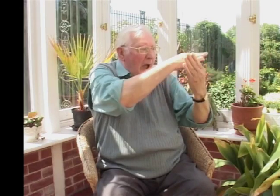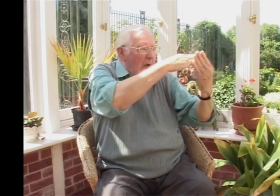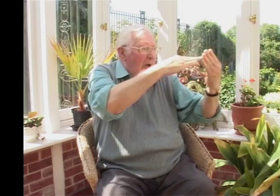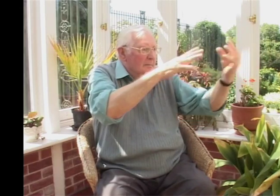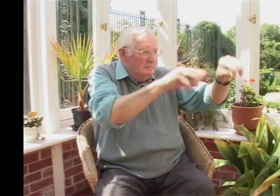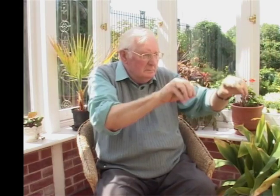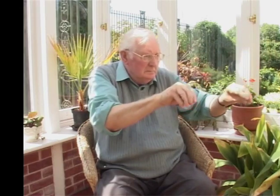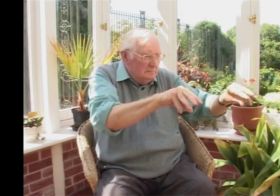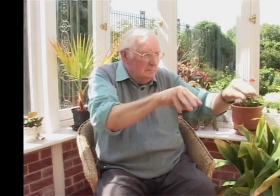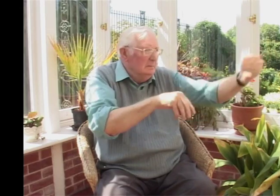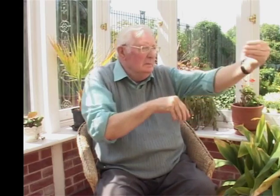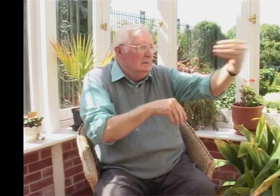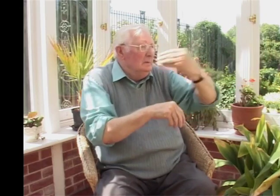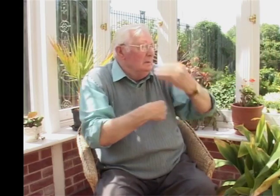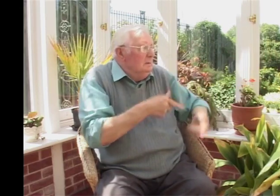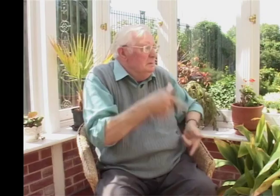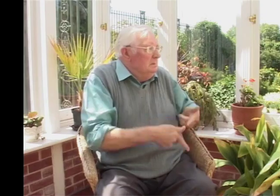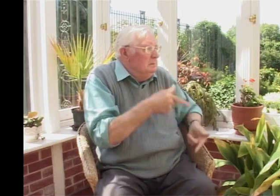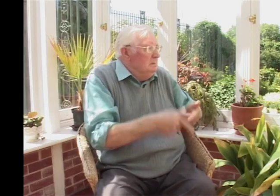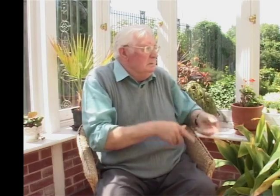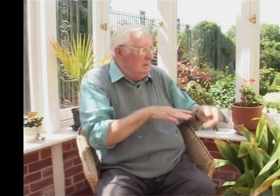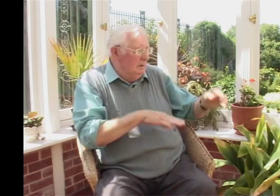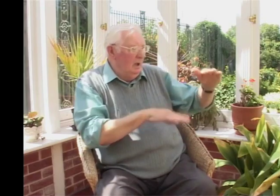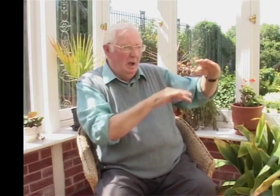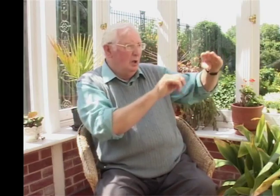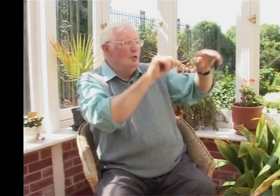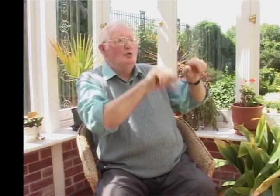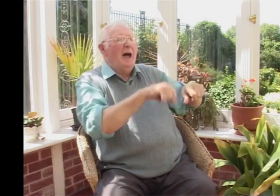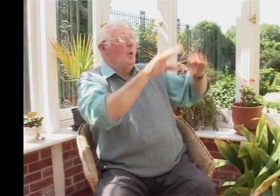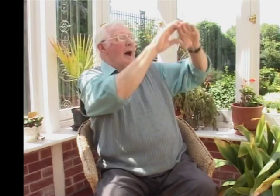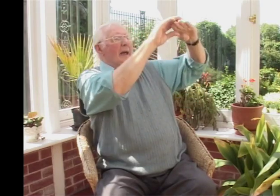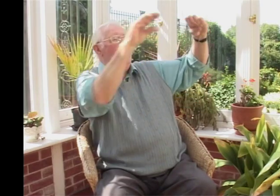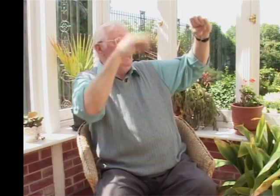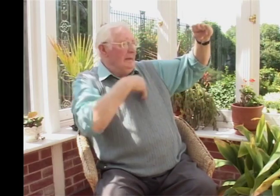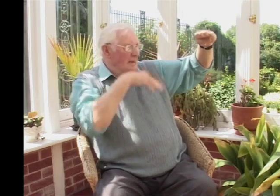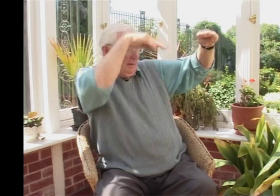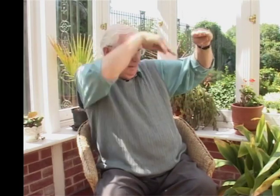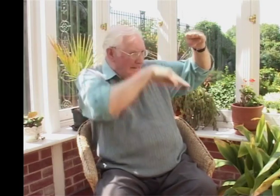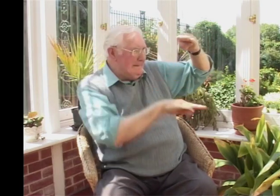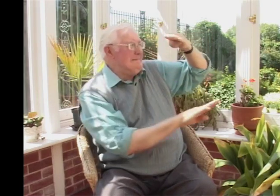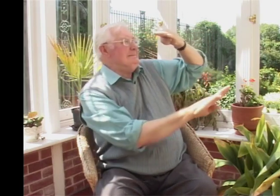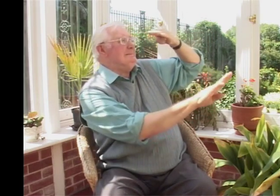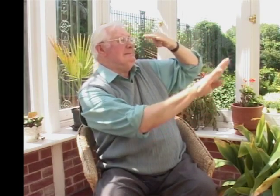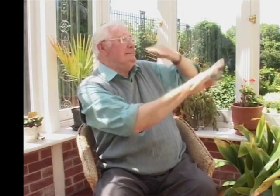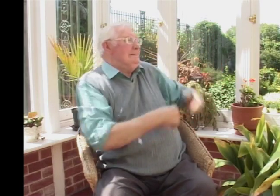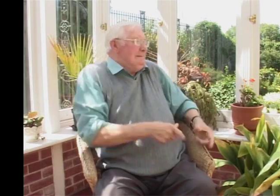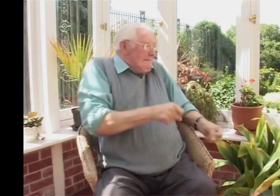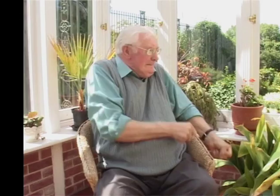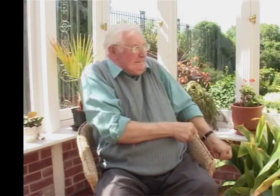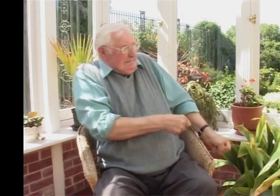their front headlamps were capped. There was the railway bridge and we was cycling underneath and it was quite a steep hill,